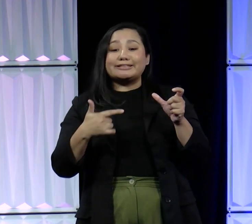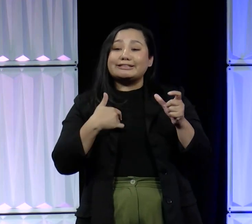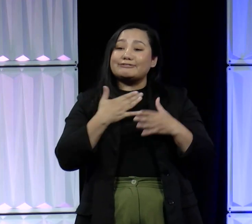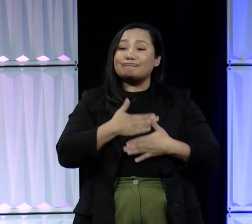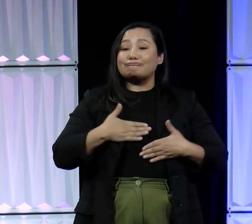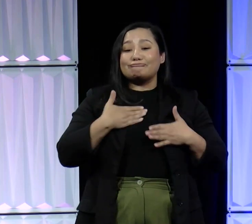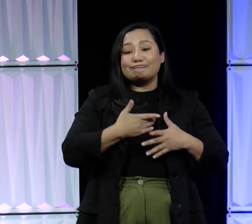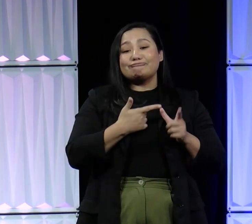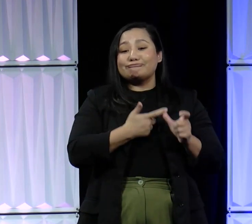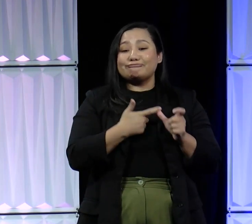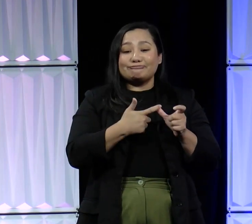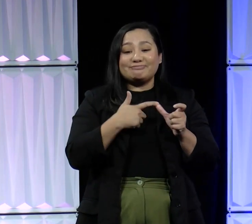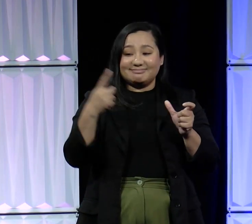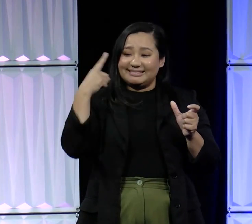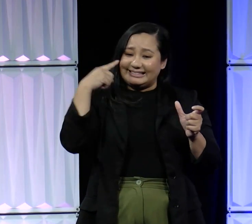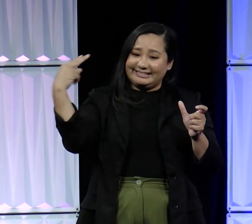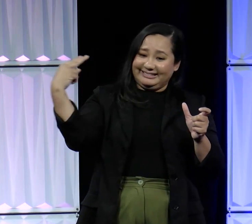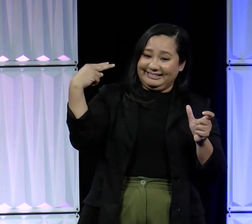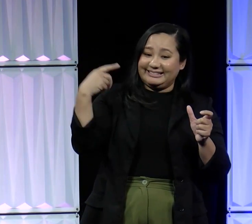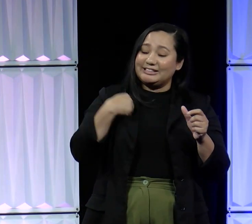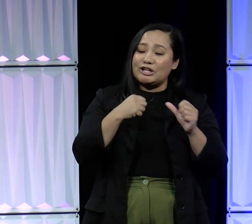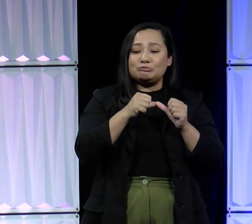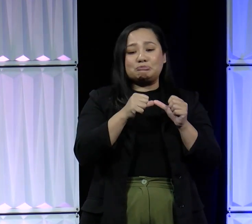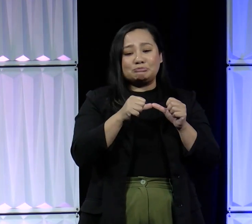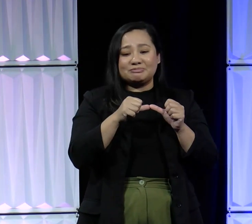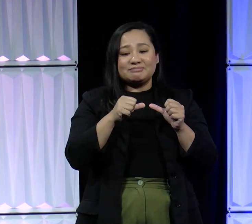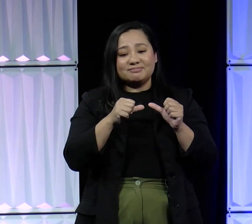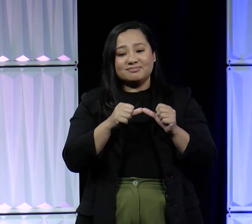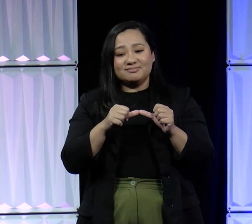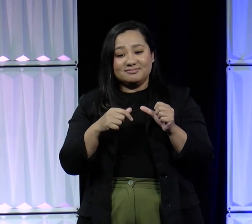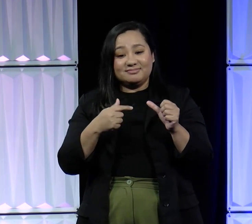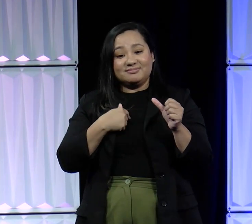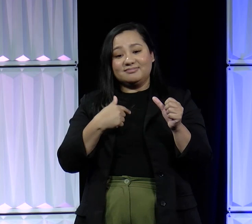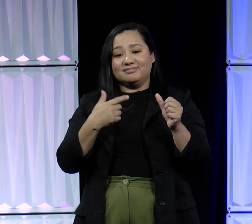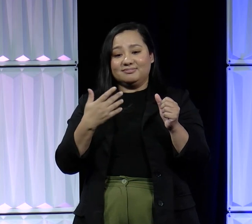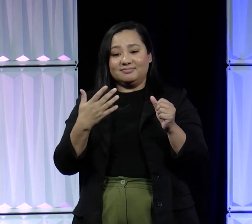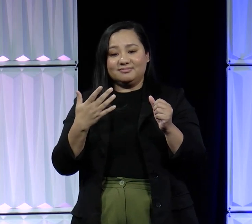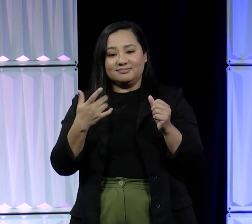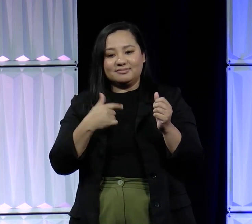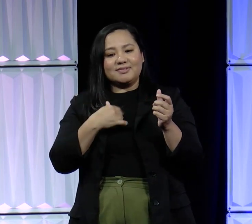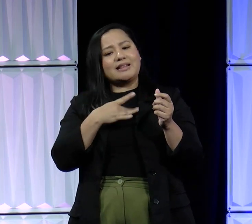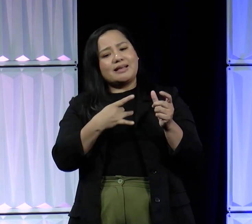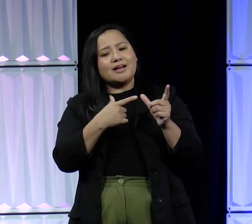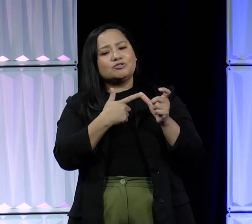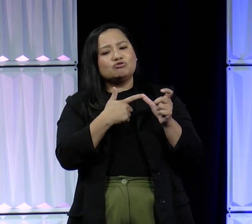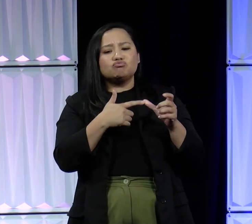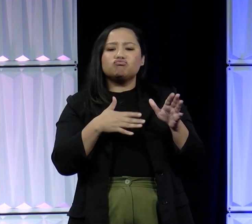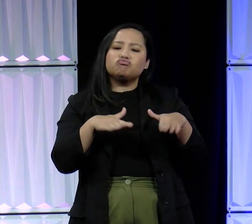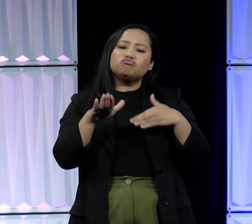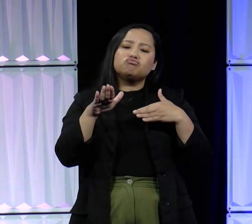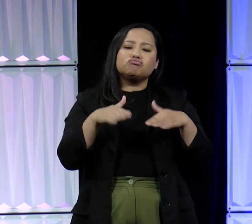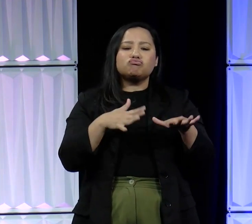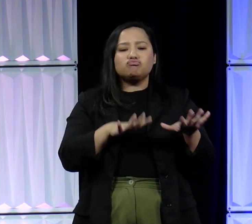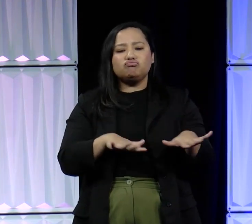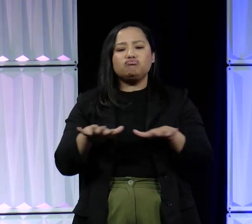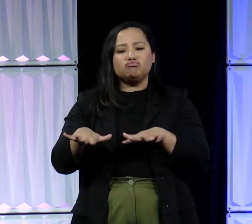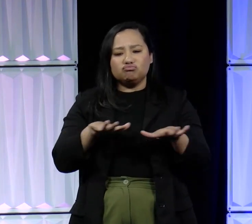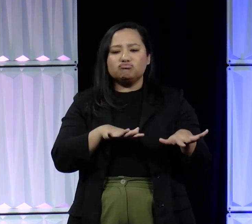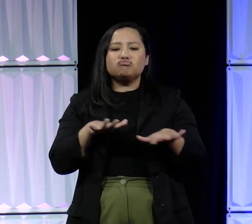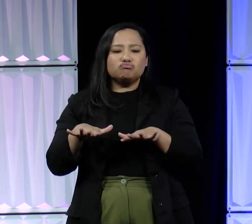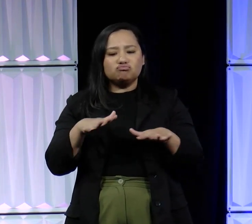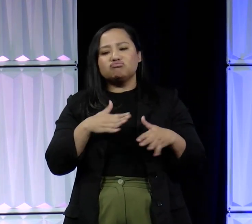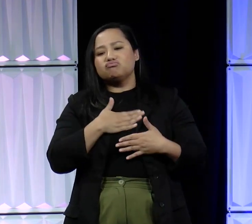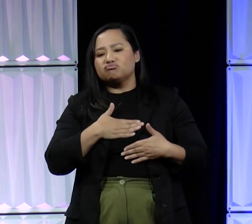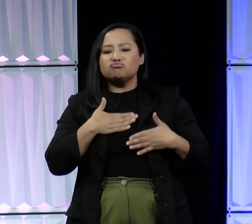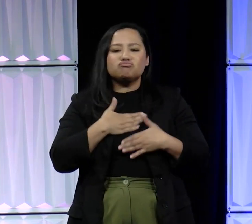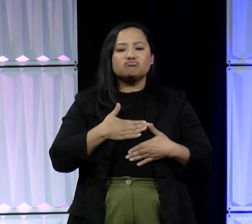track race behind the pack for the first 2 laps, and then slowly making my way to the front for that last 3rd and 4th lap.